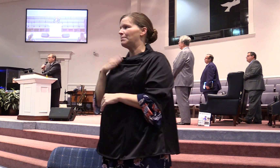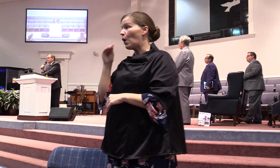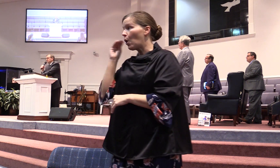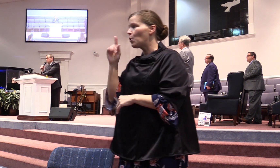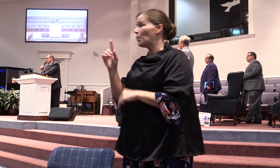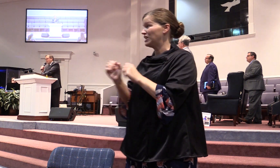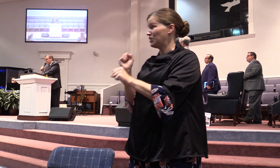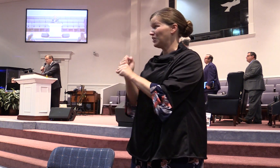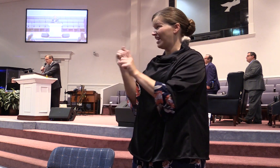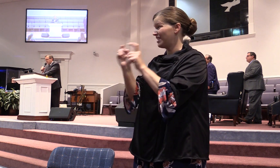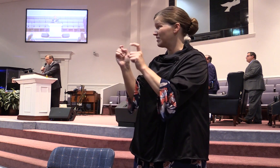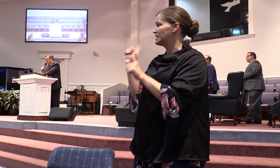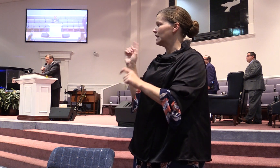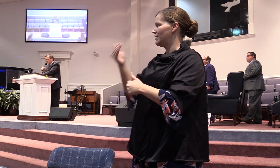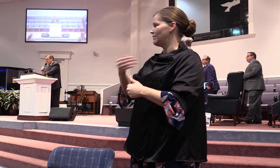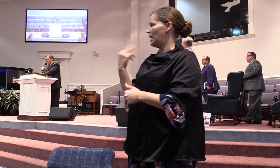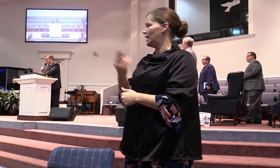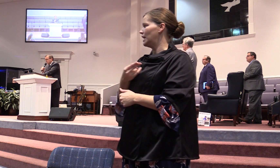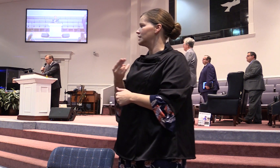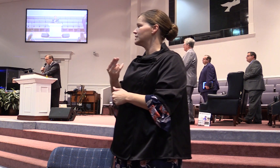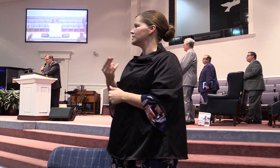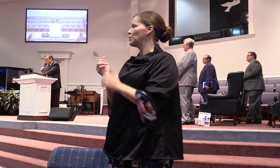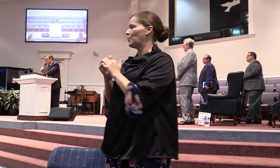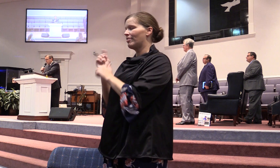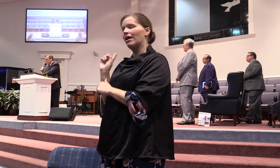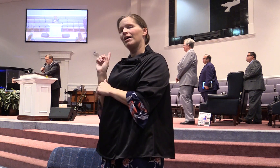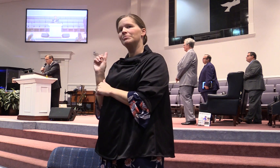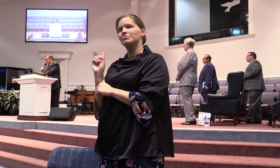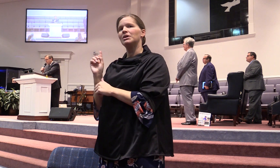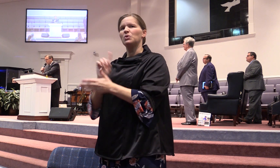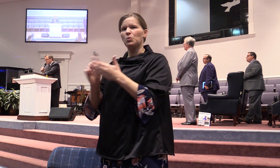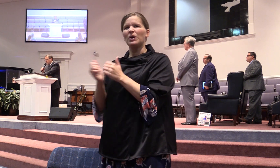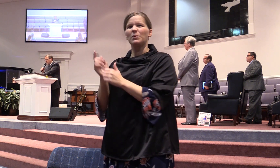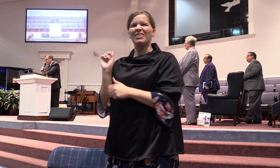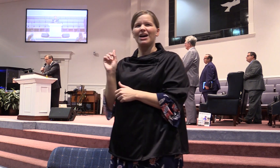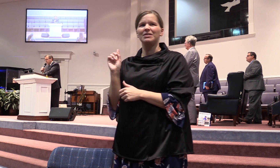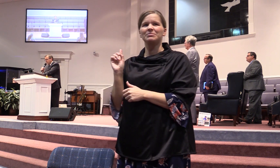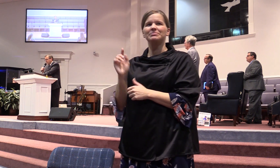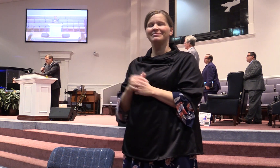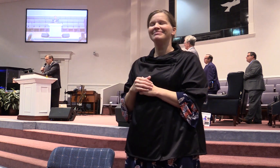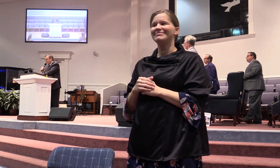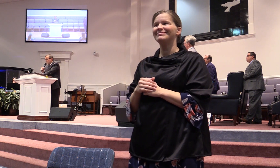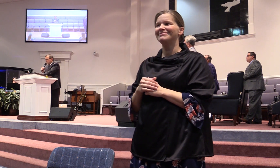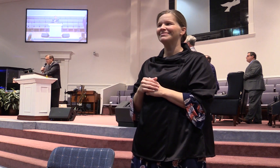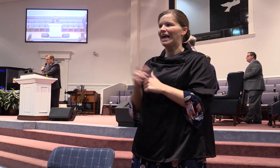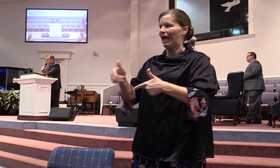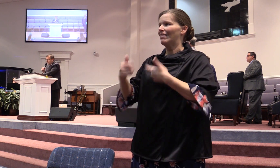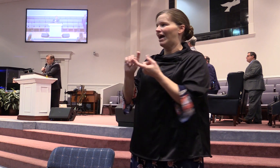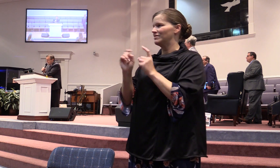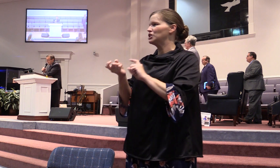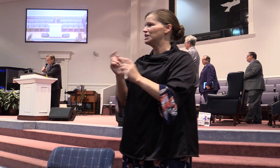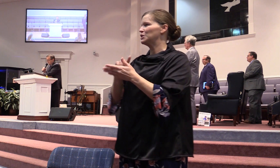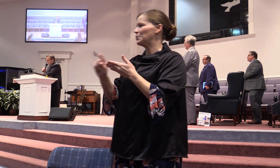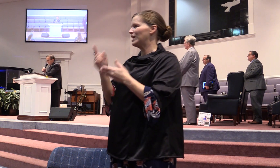1-year anniversary, Brother Graham invited us to come to St. Louis and spend the weekend with them, which turned out to be a